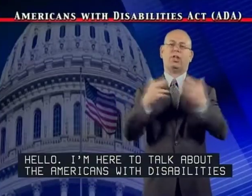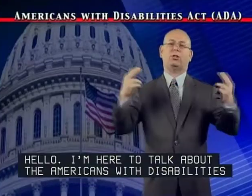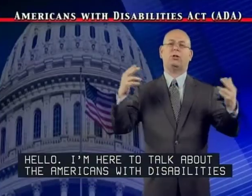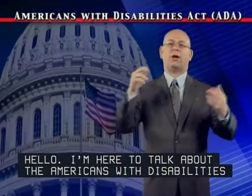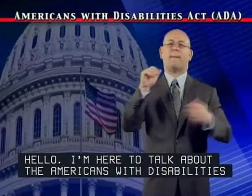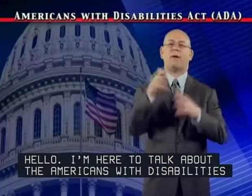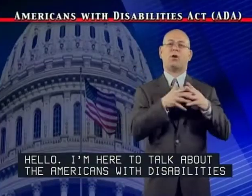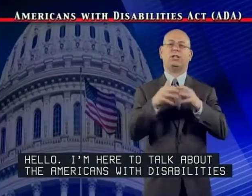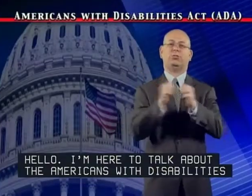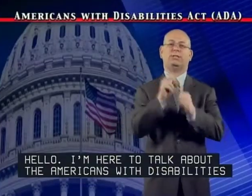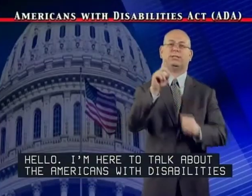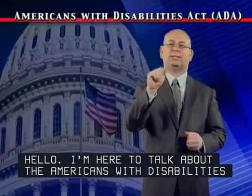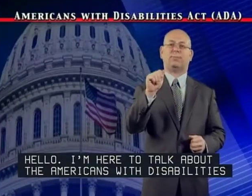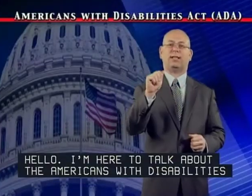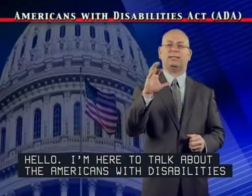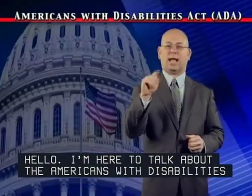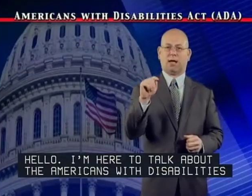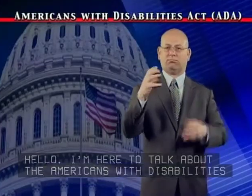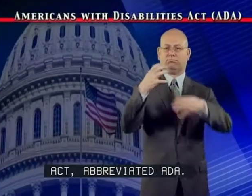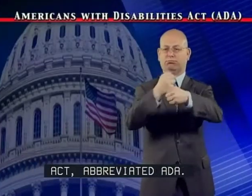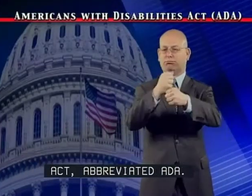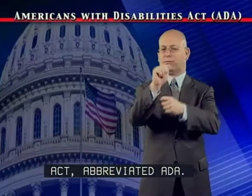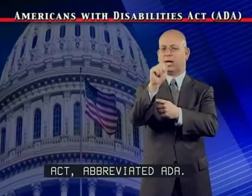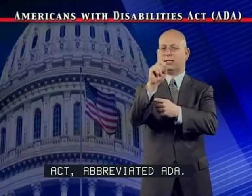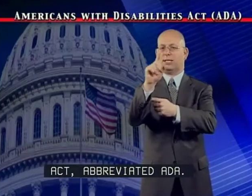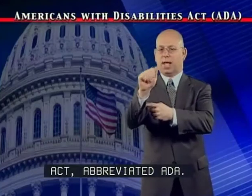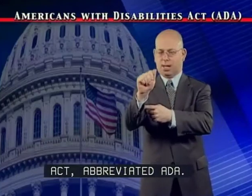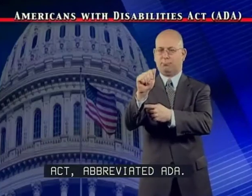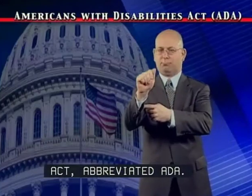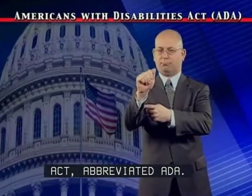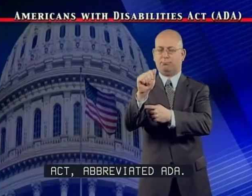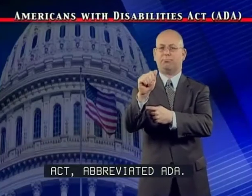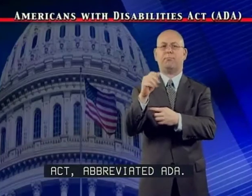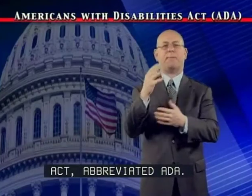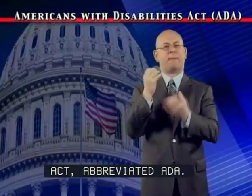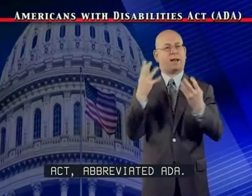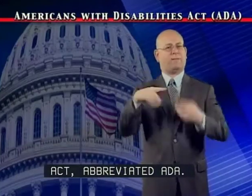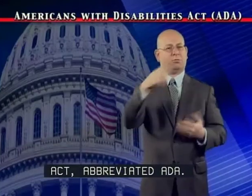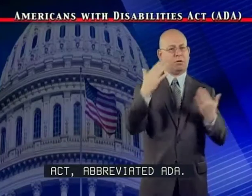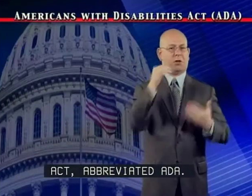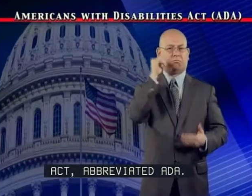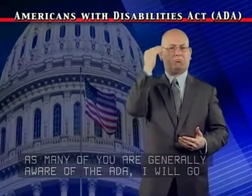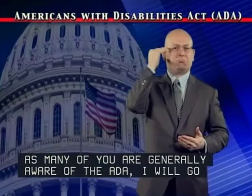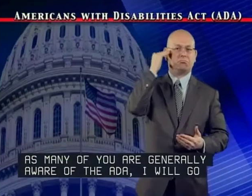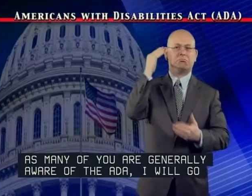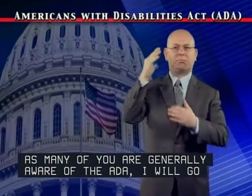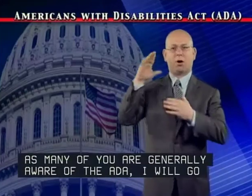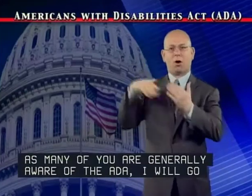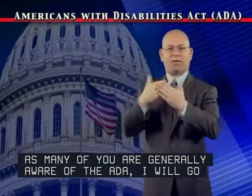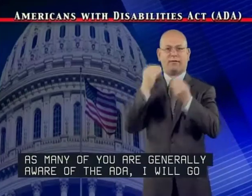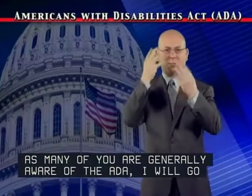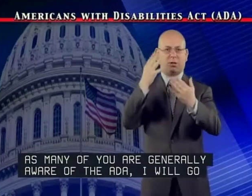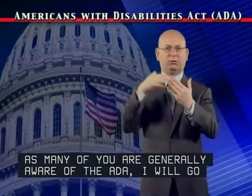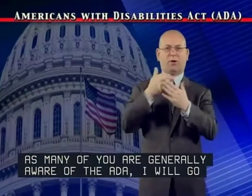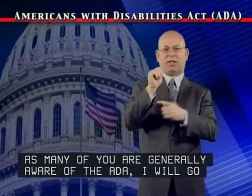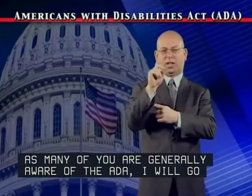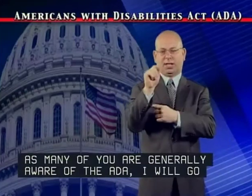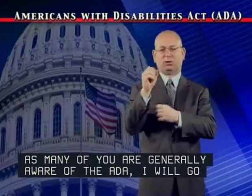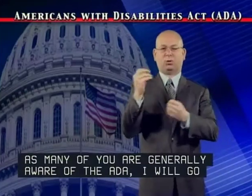Hello, I'm here to talk about the Americans with Disabilities Act, abbreviated ADA. As many of you are generally aware of the